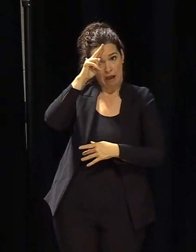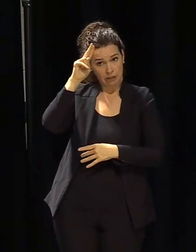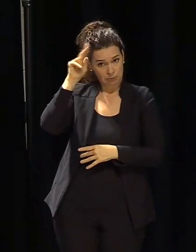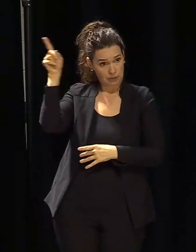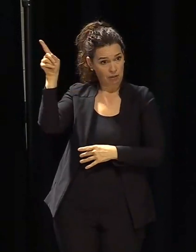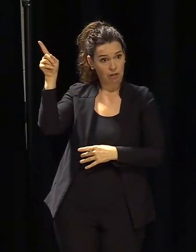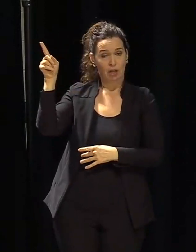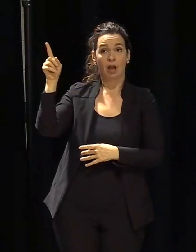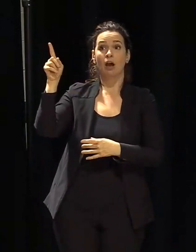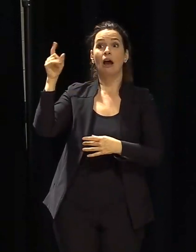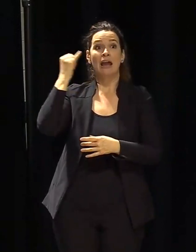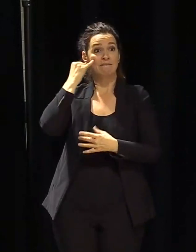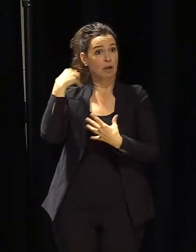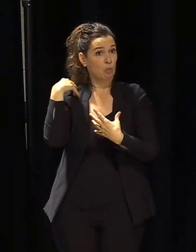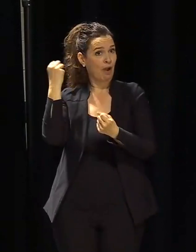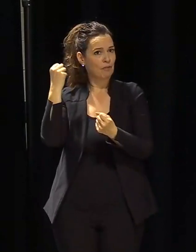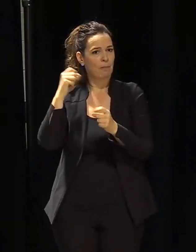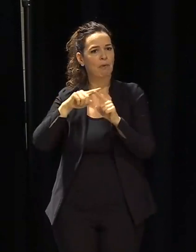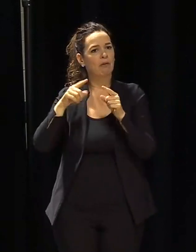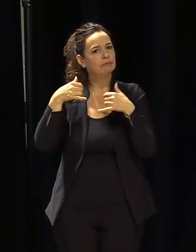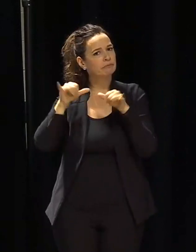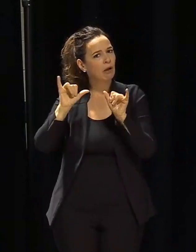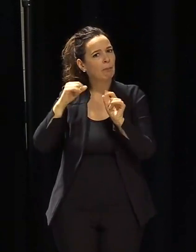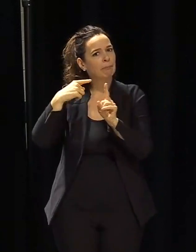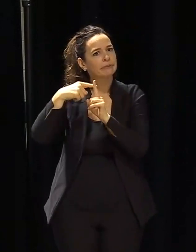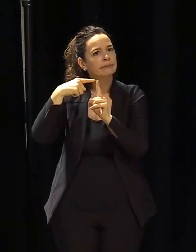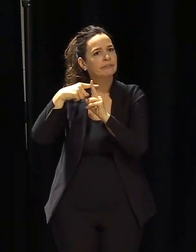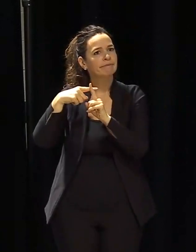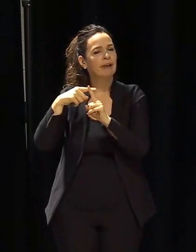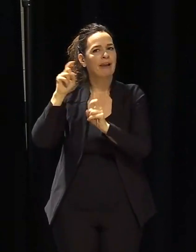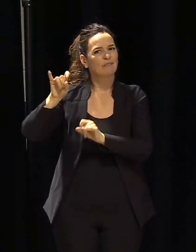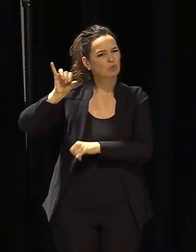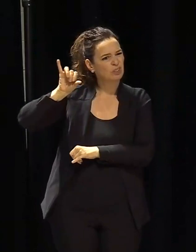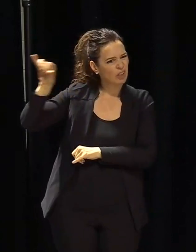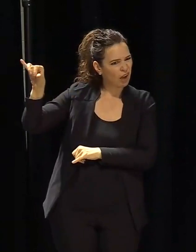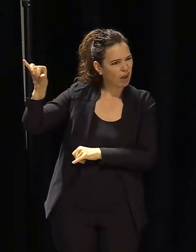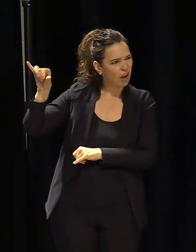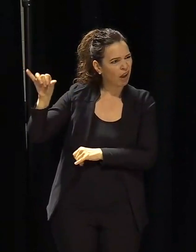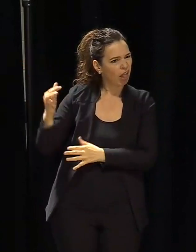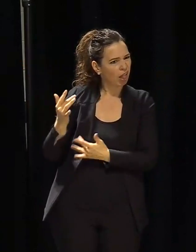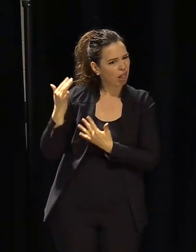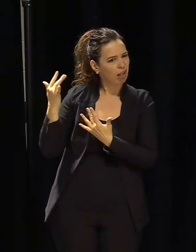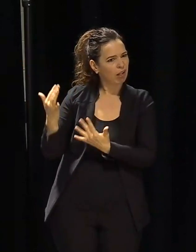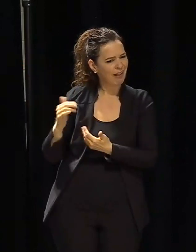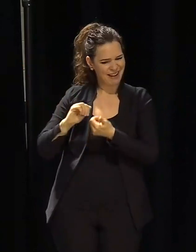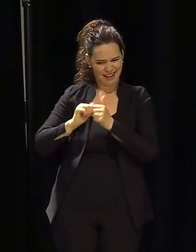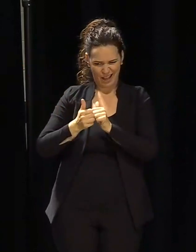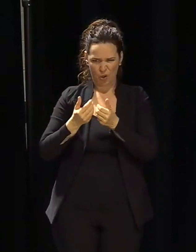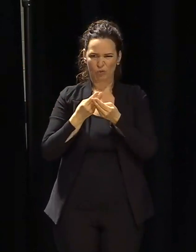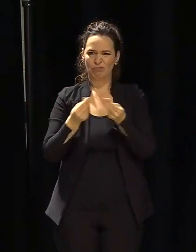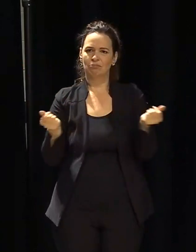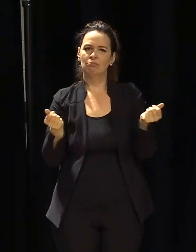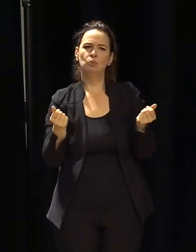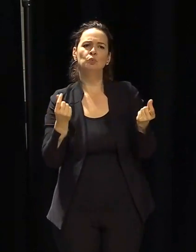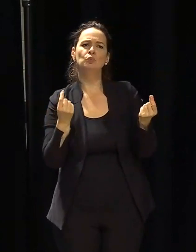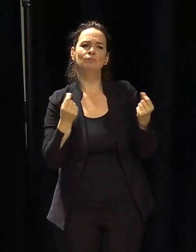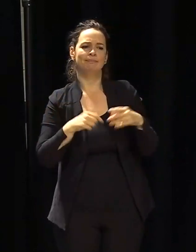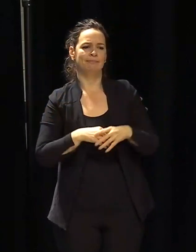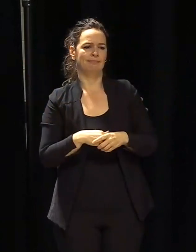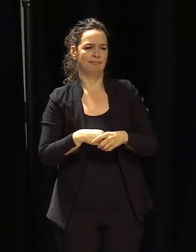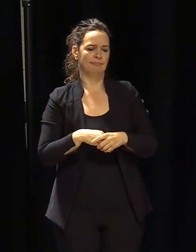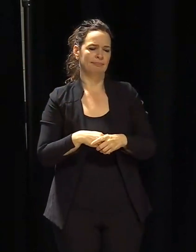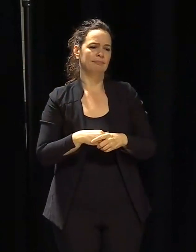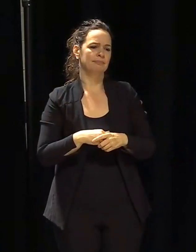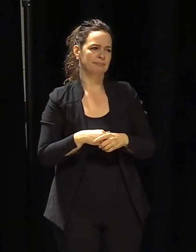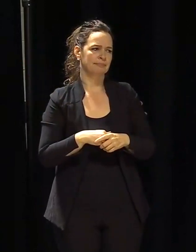issue again? And what's the likely solution? So it is. And so what we've asked, today it's 15 people.